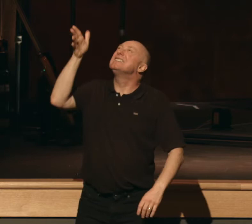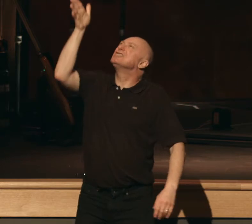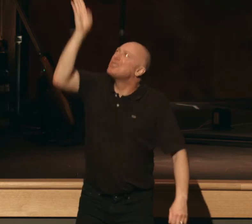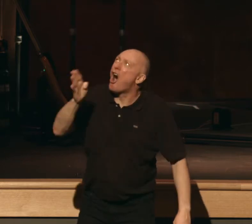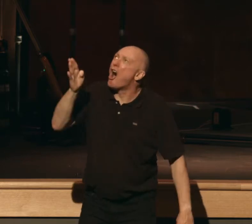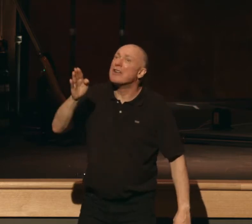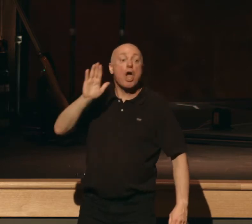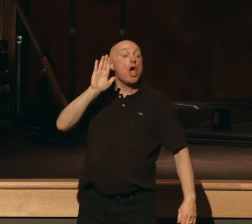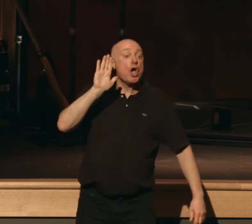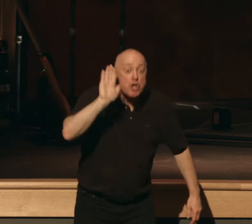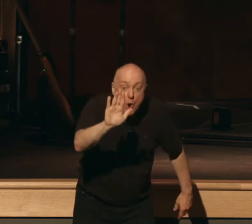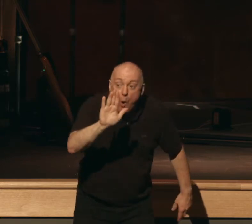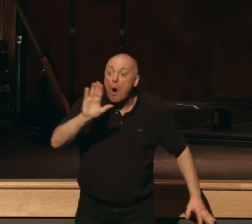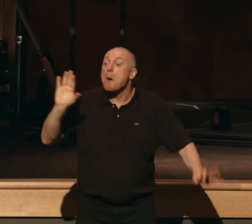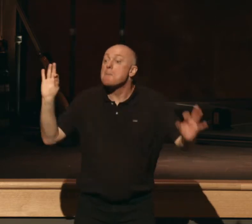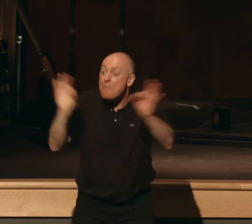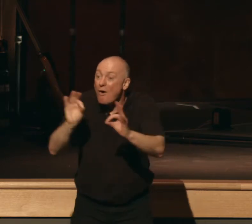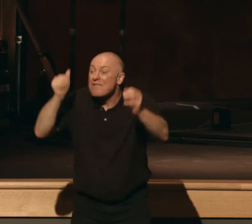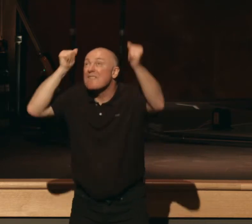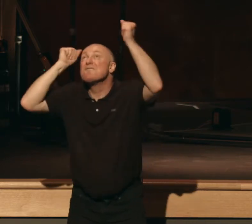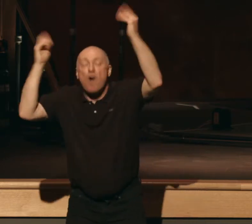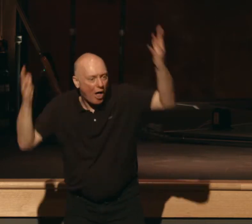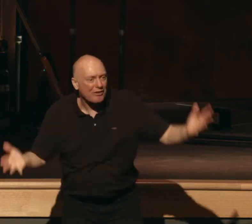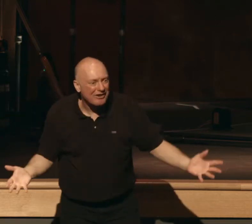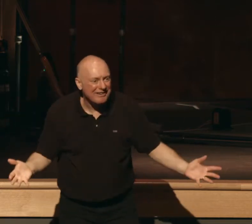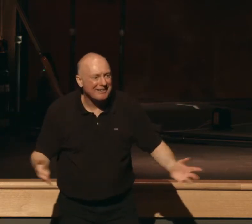God, your perfect Father.